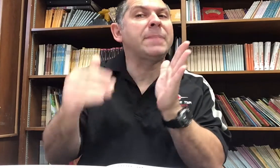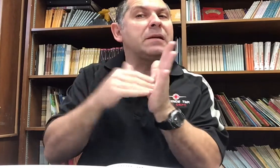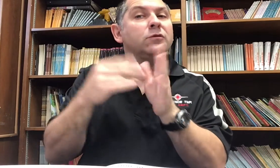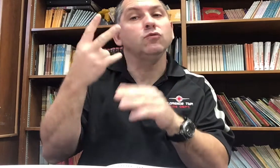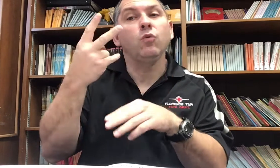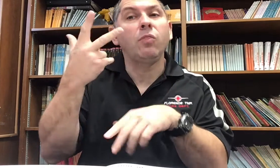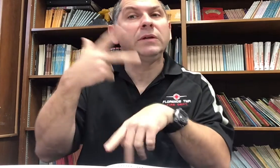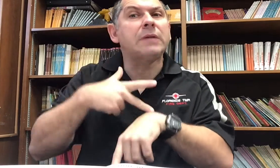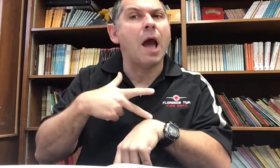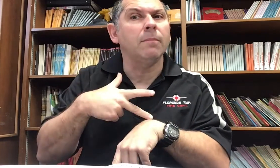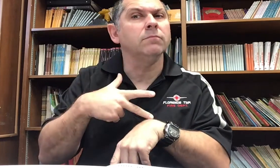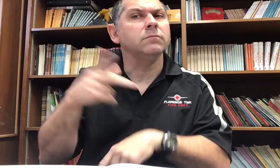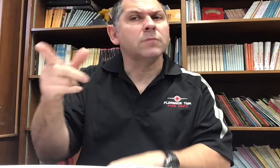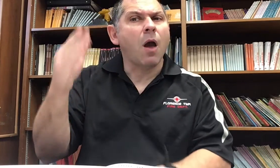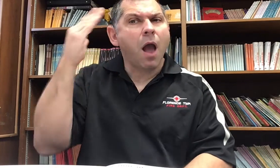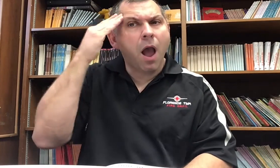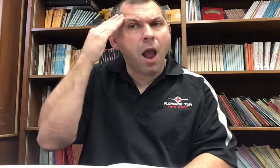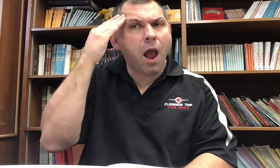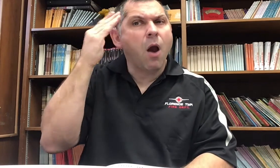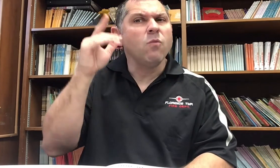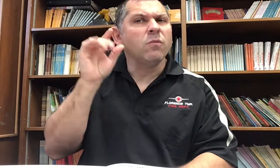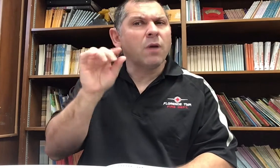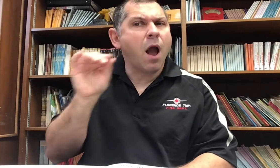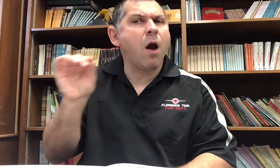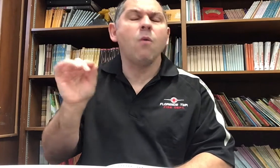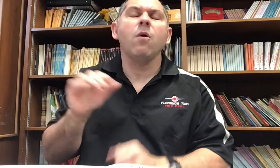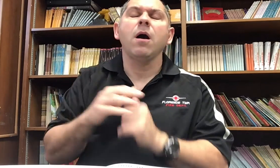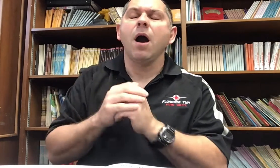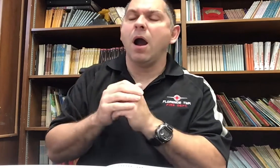it's slow. And you might have to repeat it a couple times so they know and they get